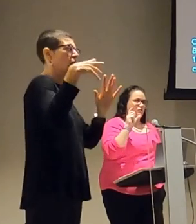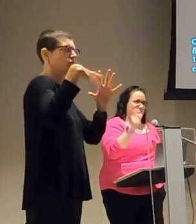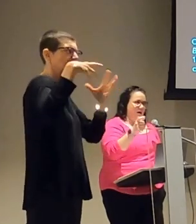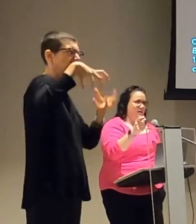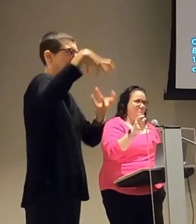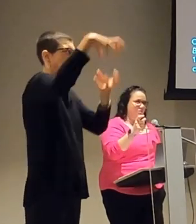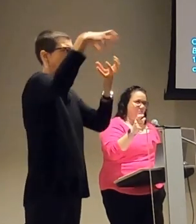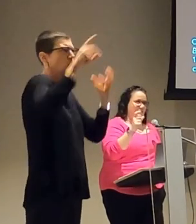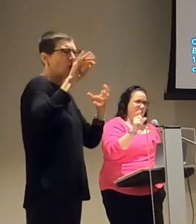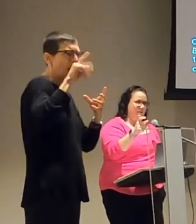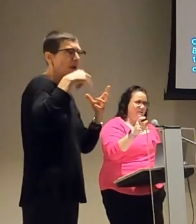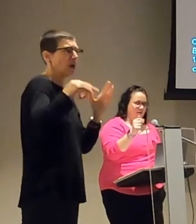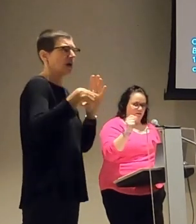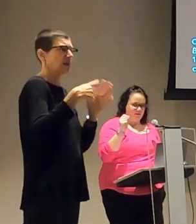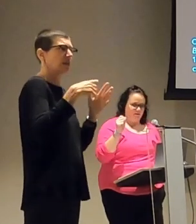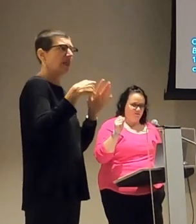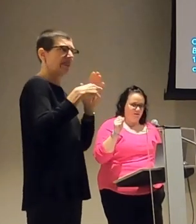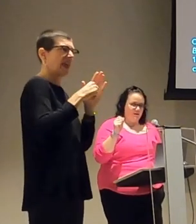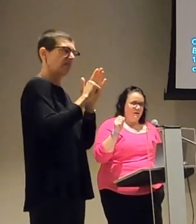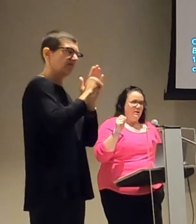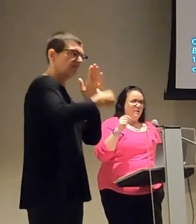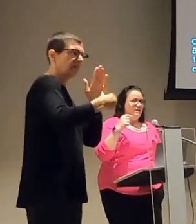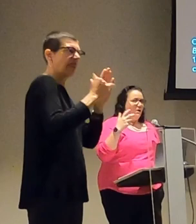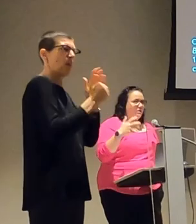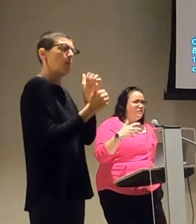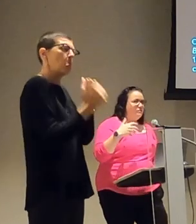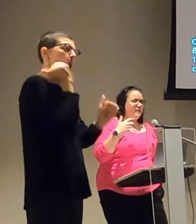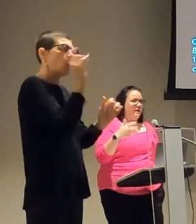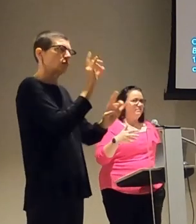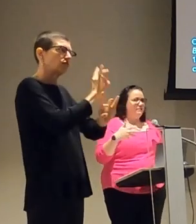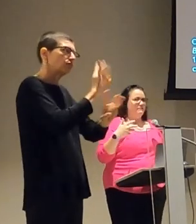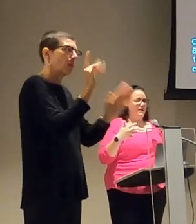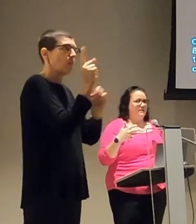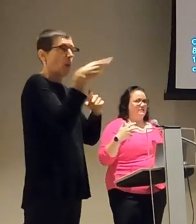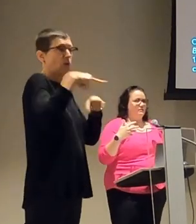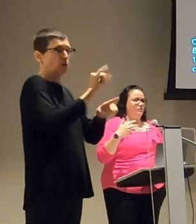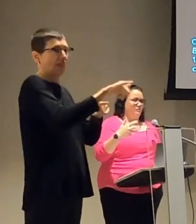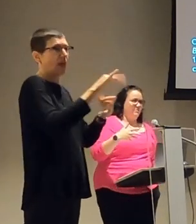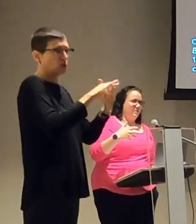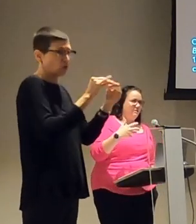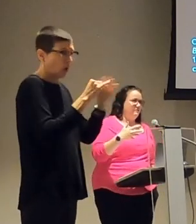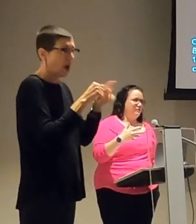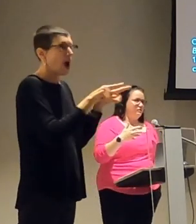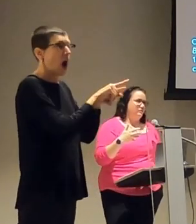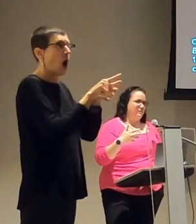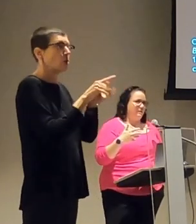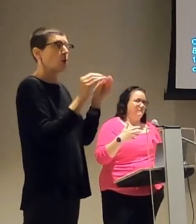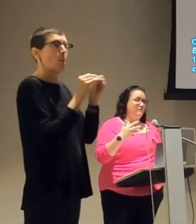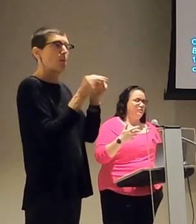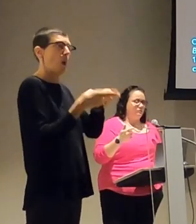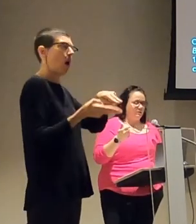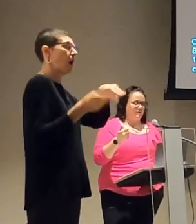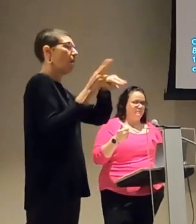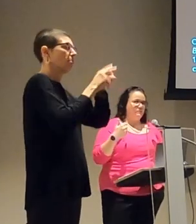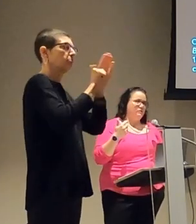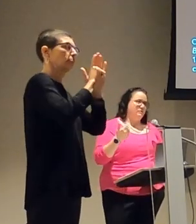most dramatic moment in the narrative. He also amplifies the drama of the story visually. So he